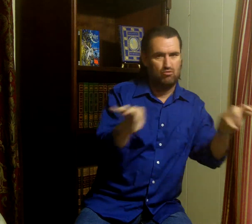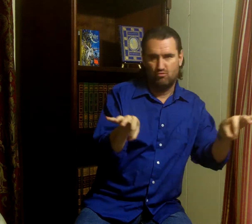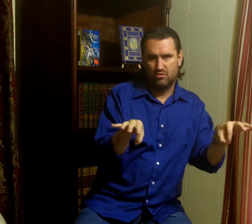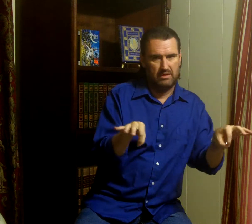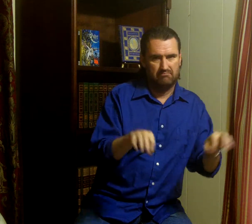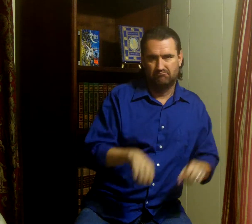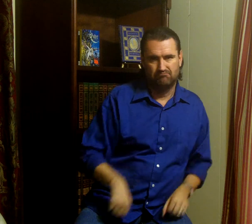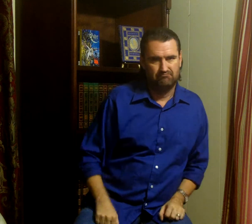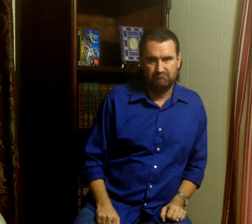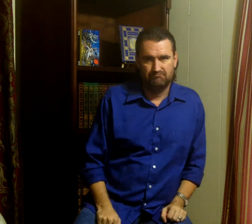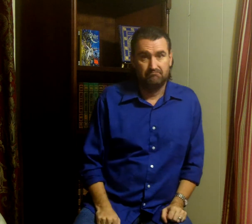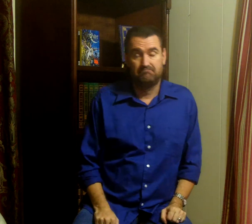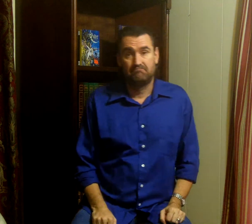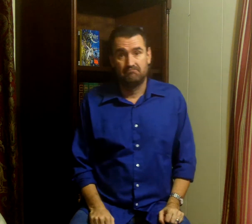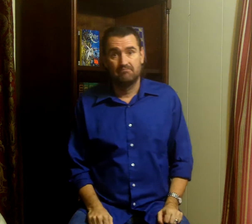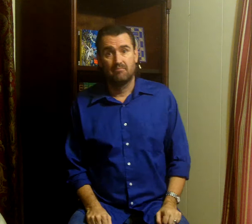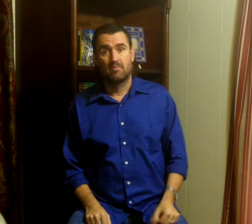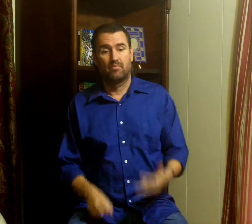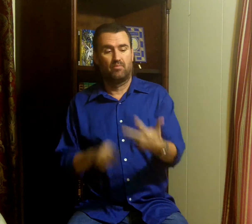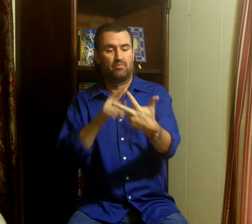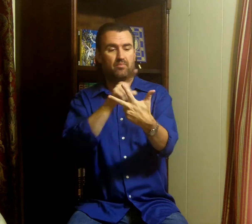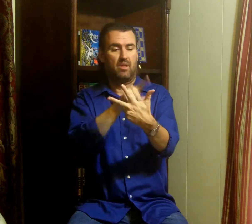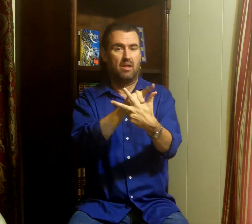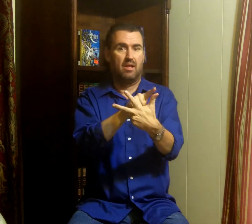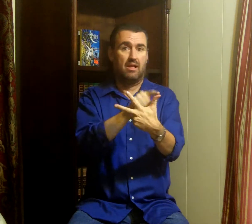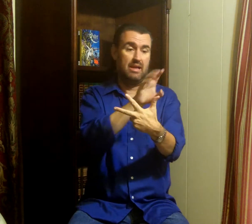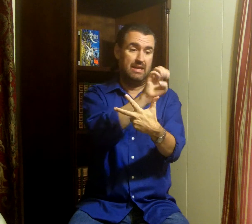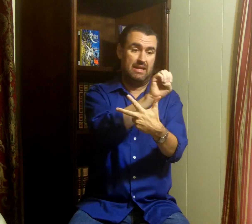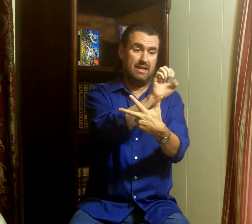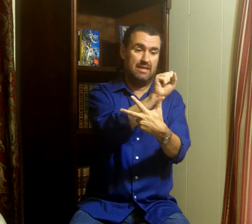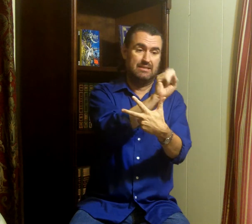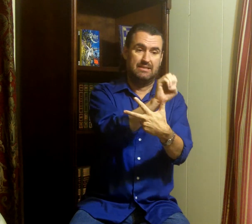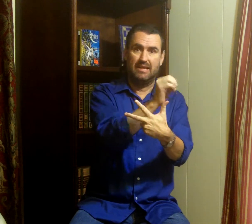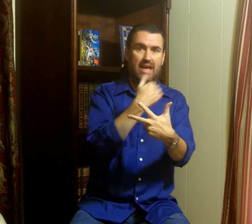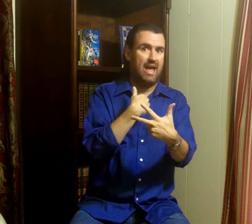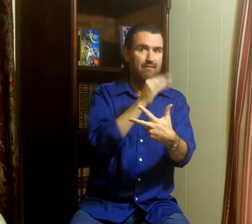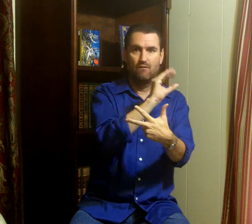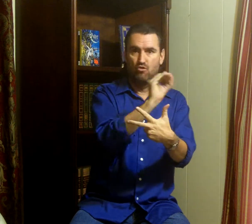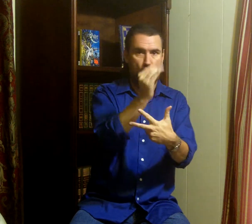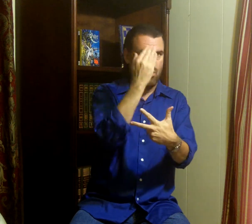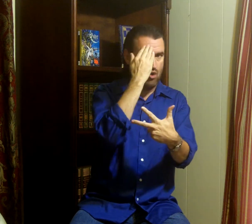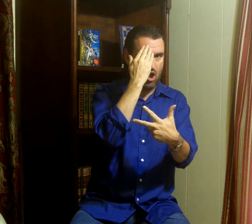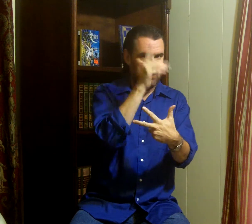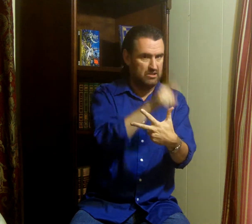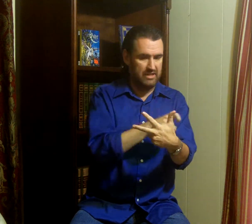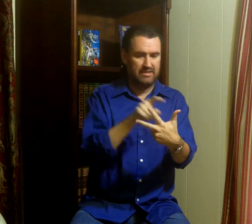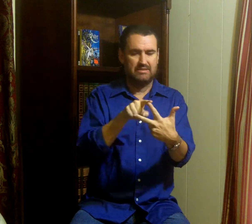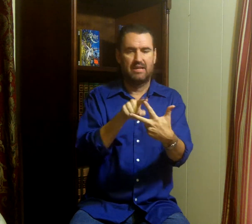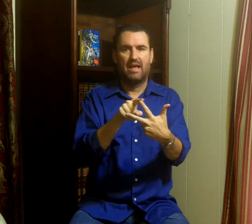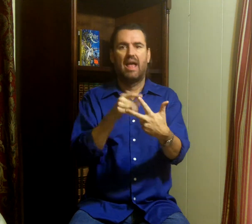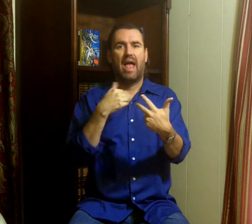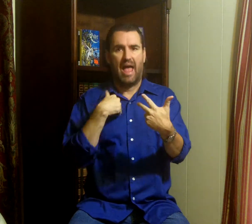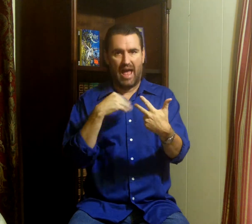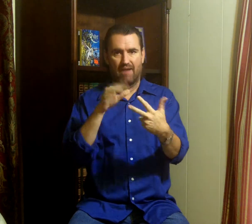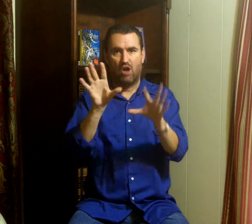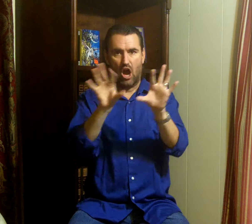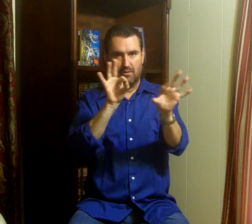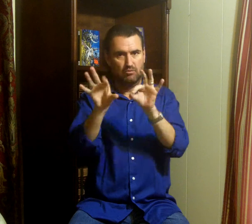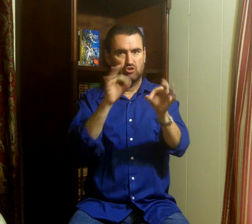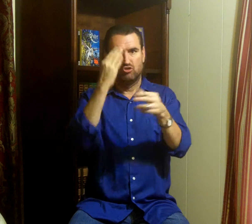so ESSE, again, has no knowledge exam. EIPA has an optional one. NIC has a required one.